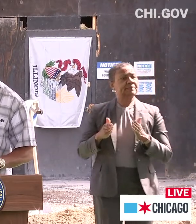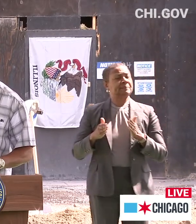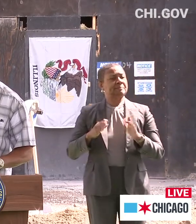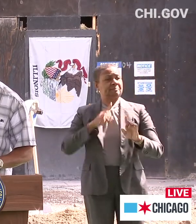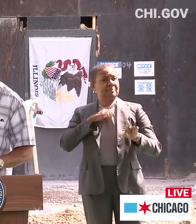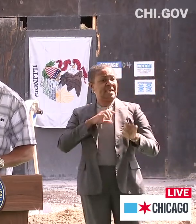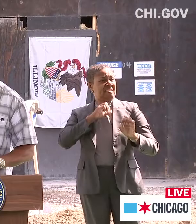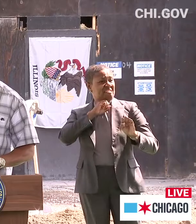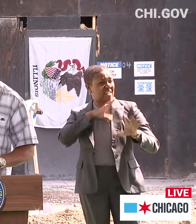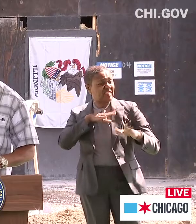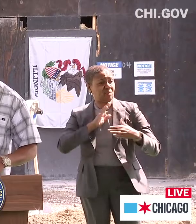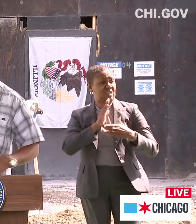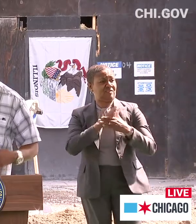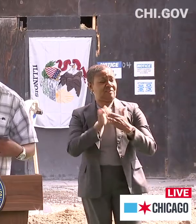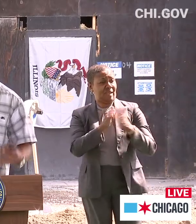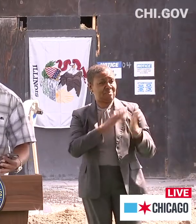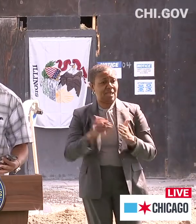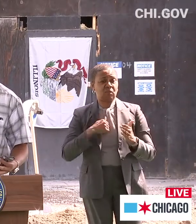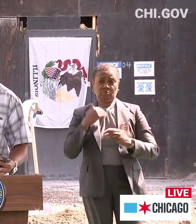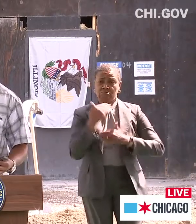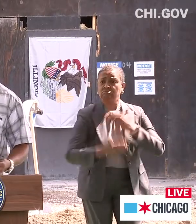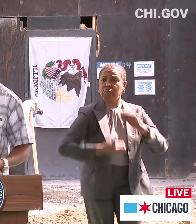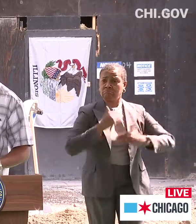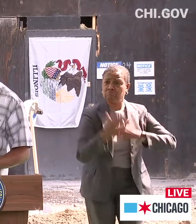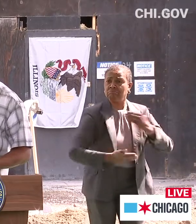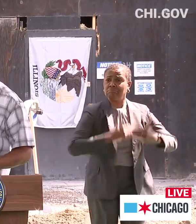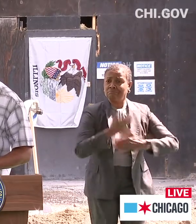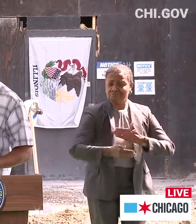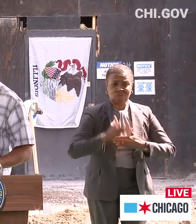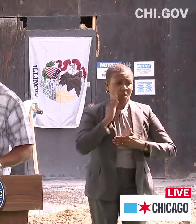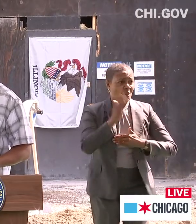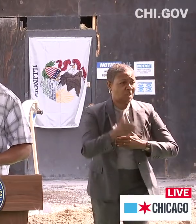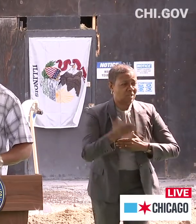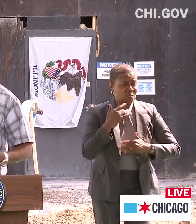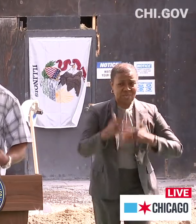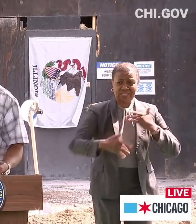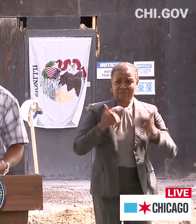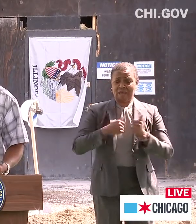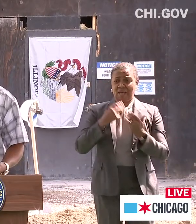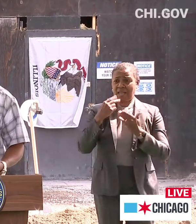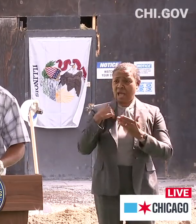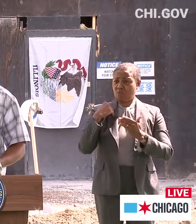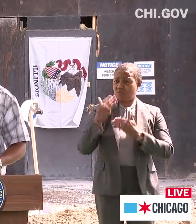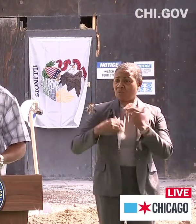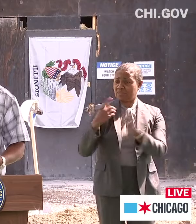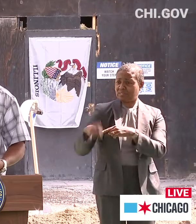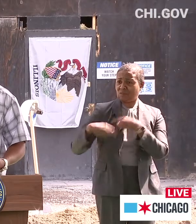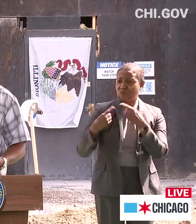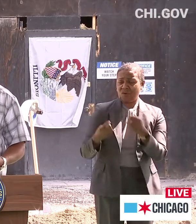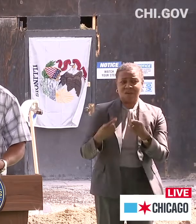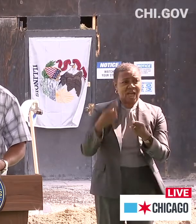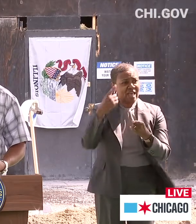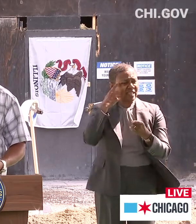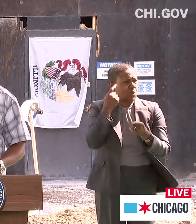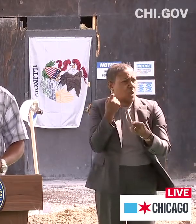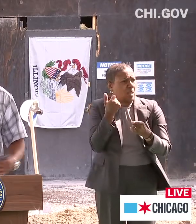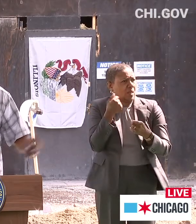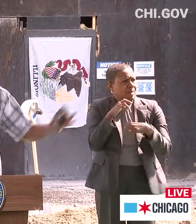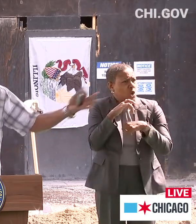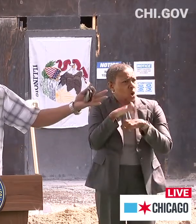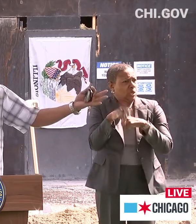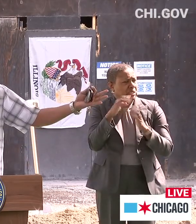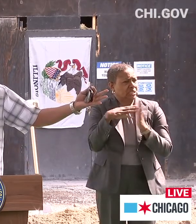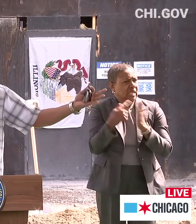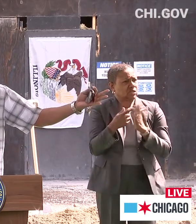with the plan. We're moving full steam ahead. We're excited about the progress we've made. I think we're a little bit ahead of schedule.